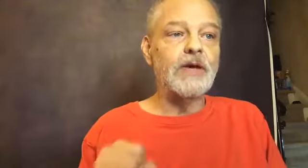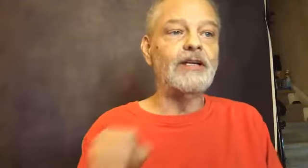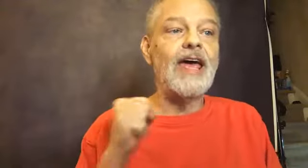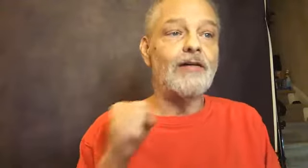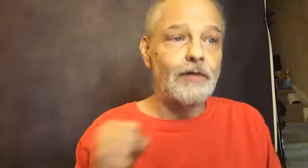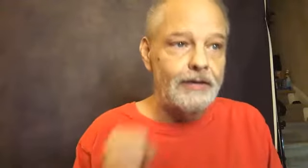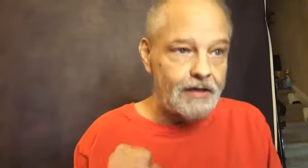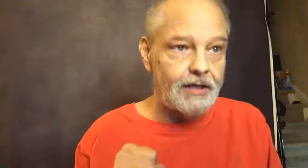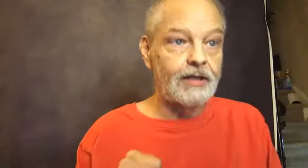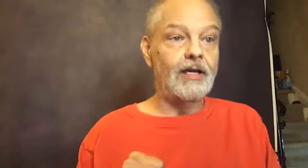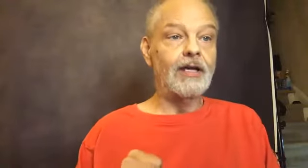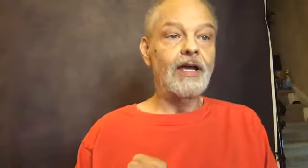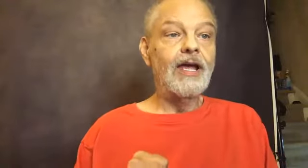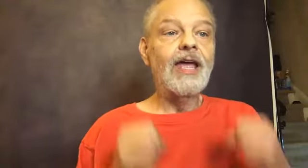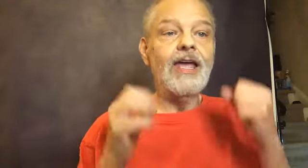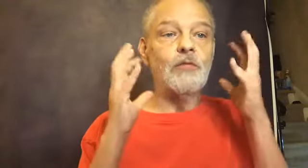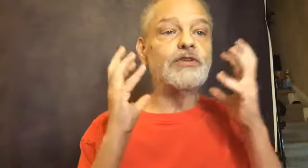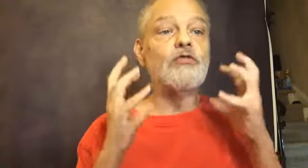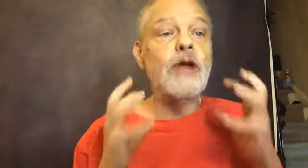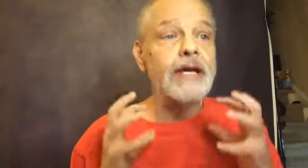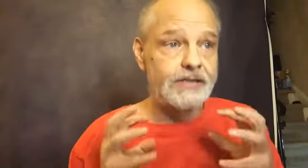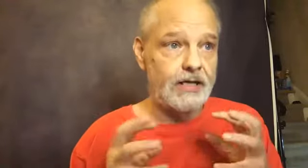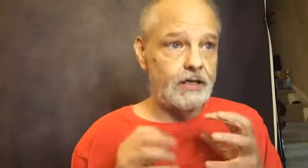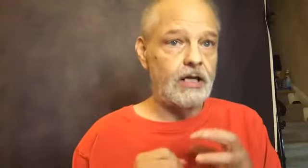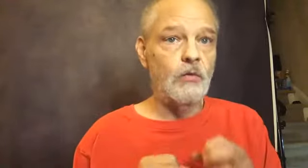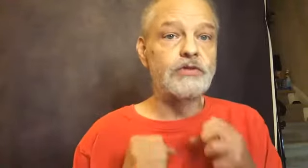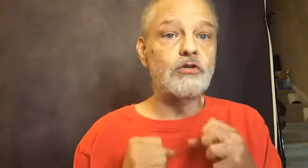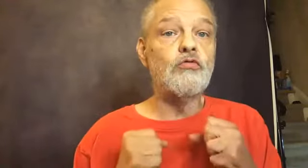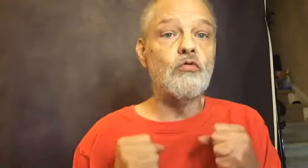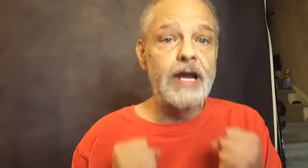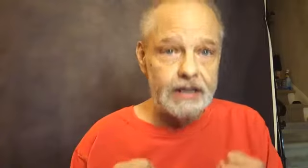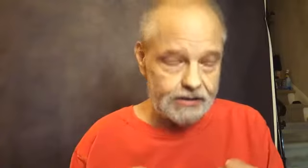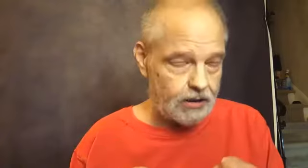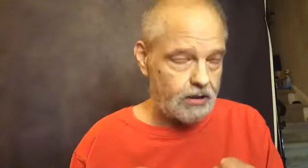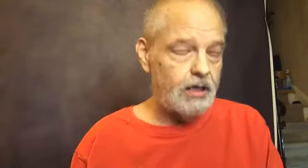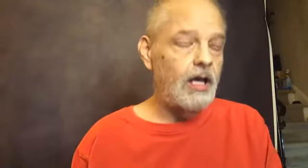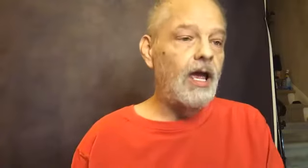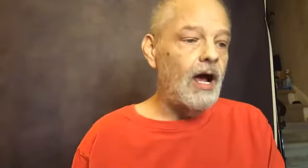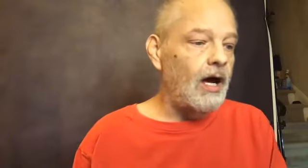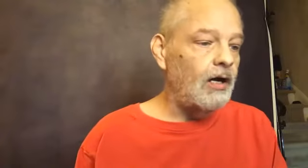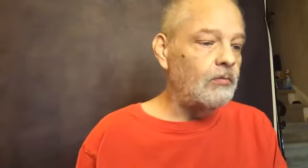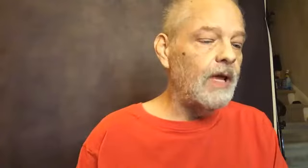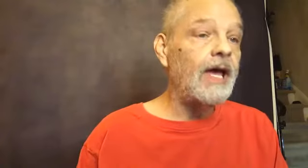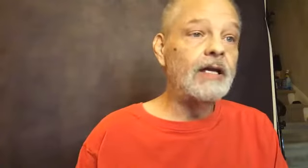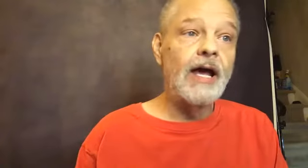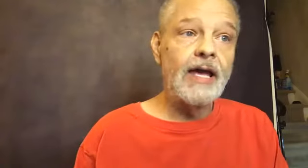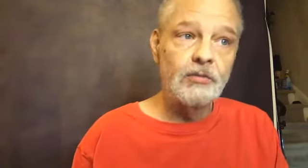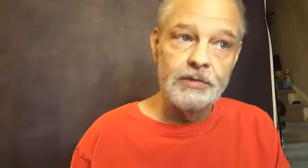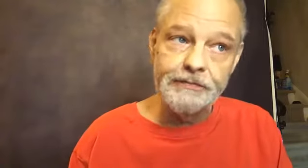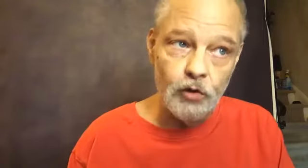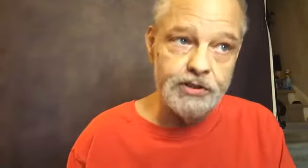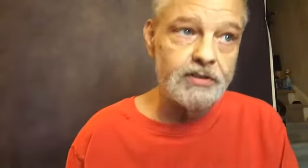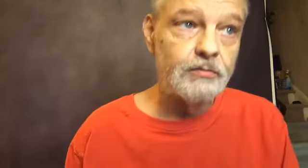fingerspelled everything. It was crazy. It was crazy. And I had the misfortune to